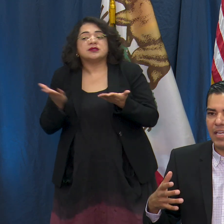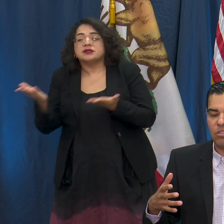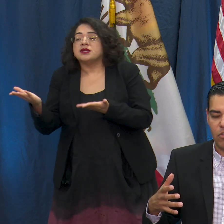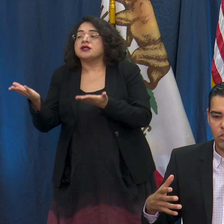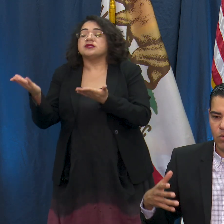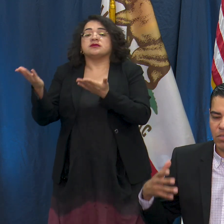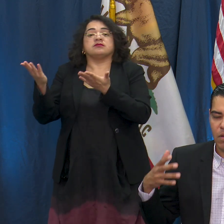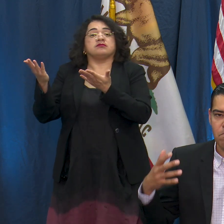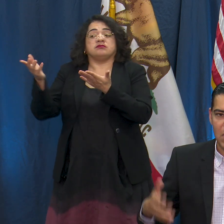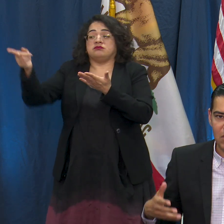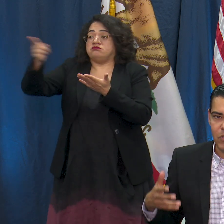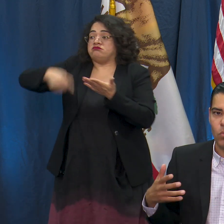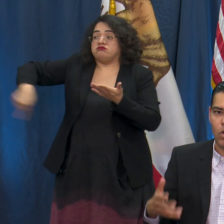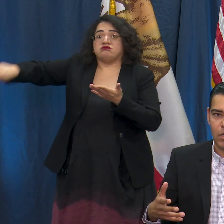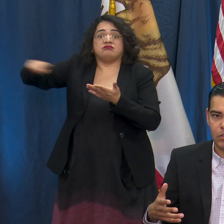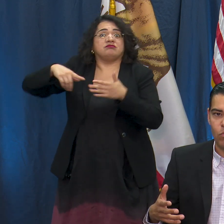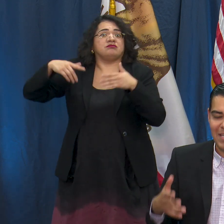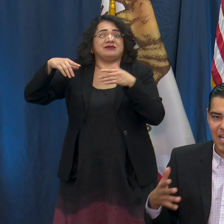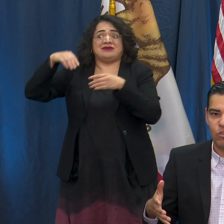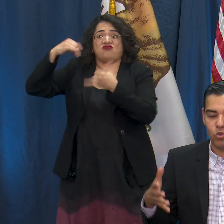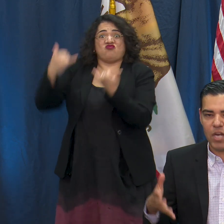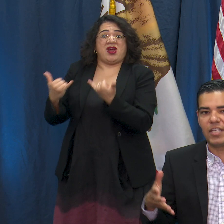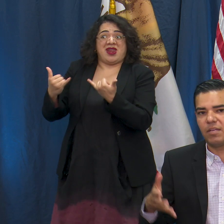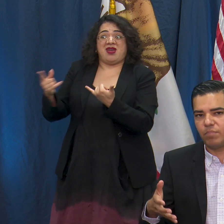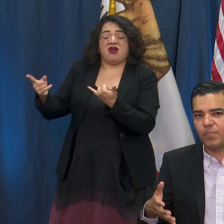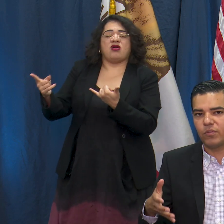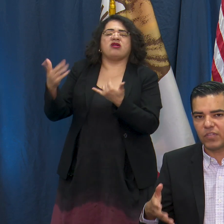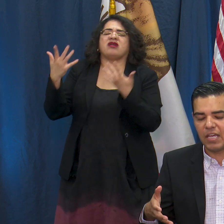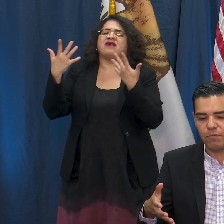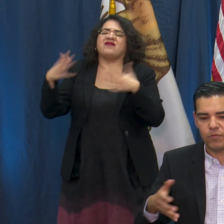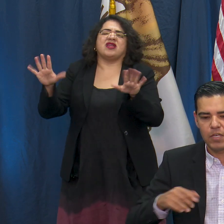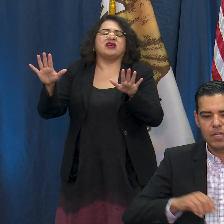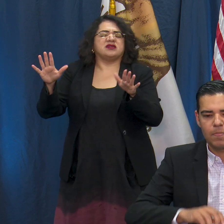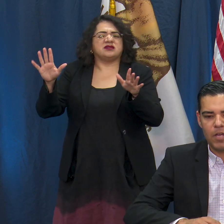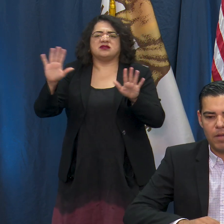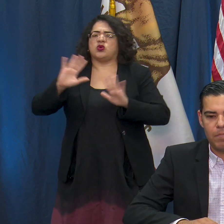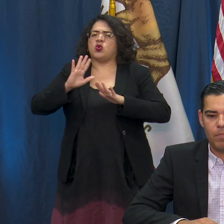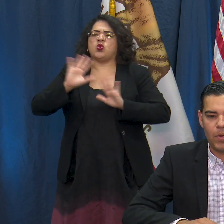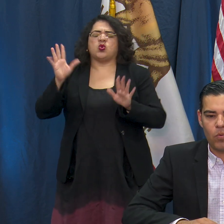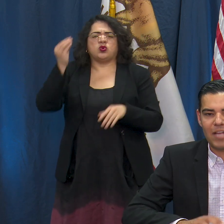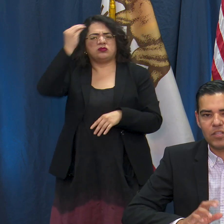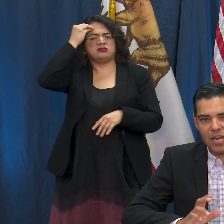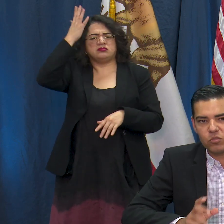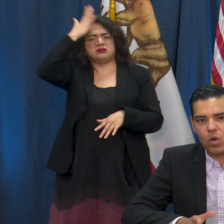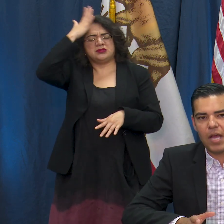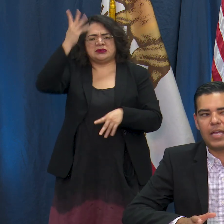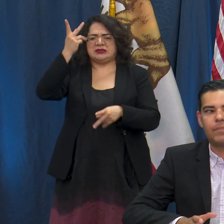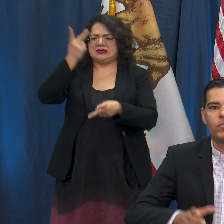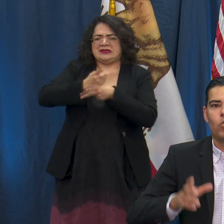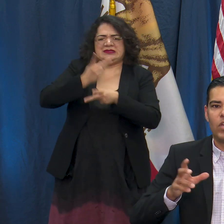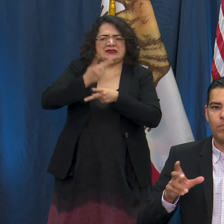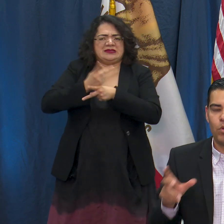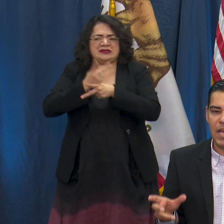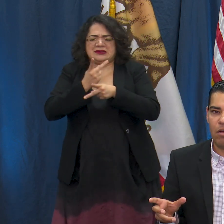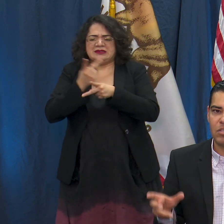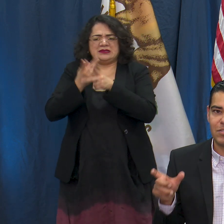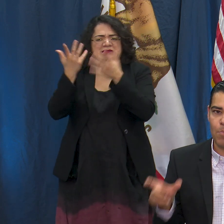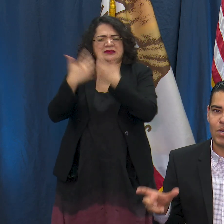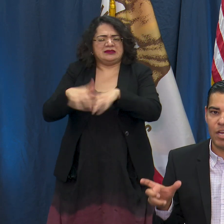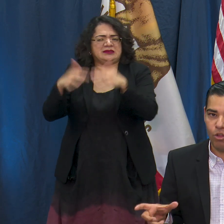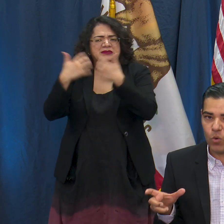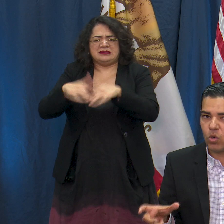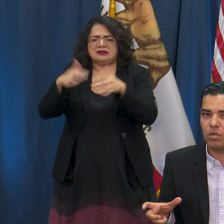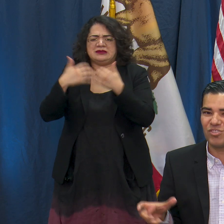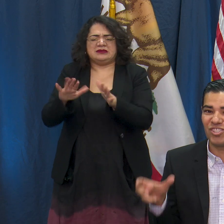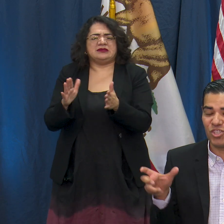doing, I can't tell you, they're doing some amazing work right now in trying to keep people safe. But that is why we have put out